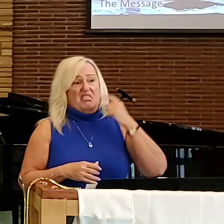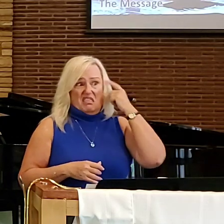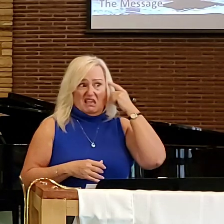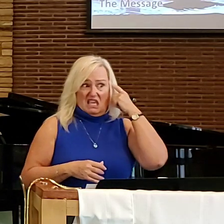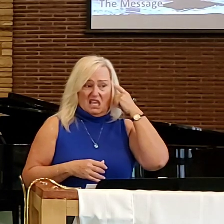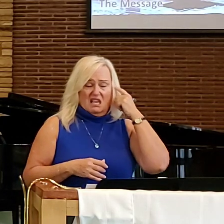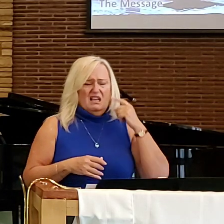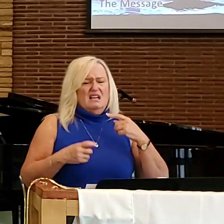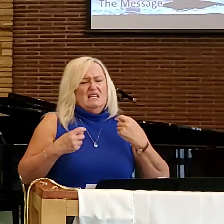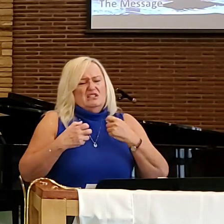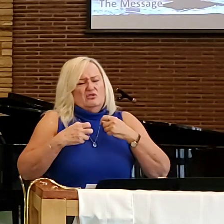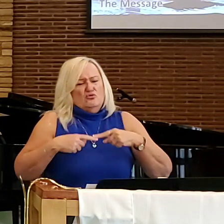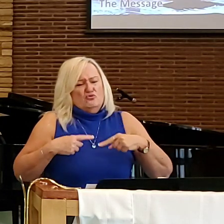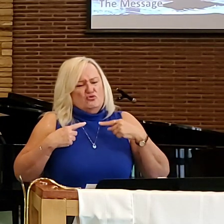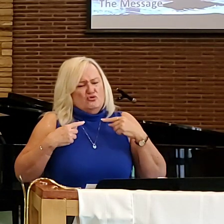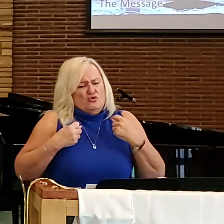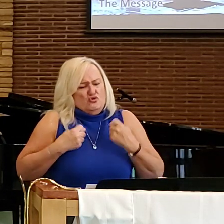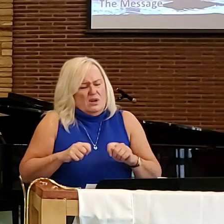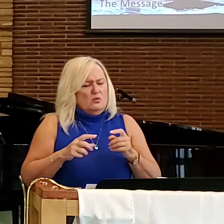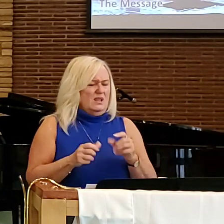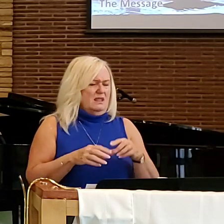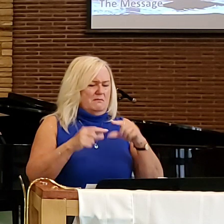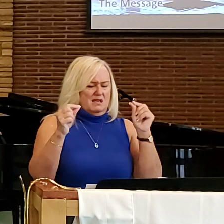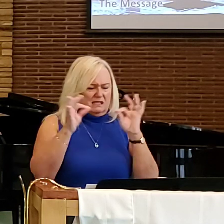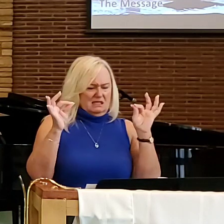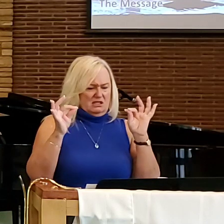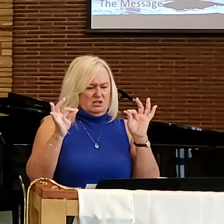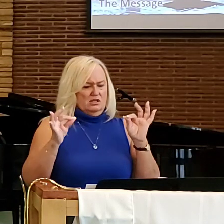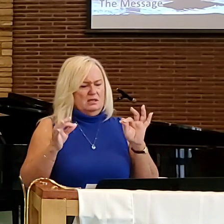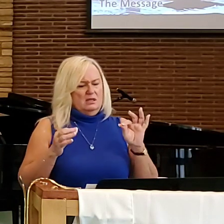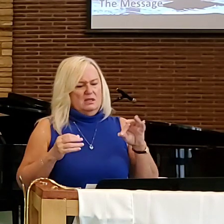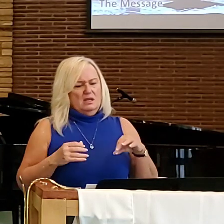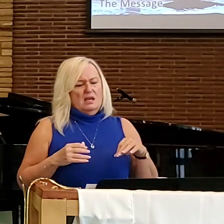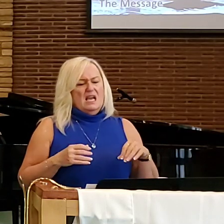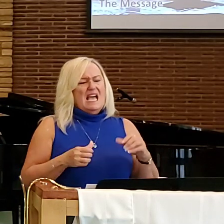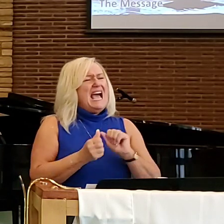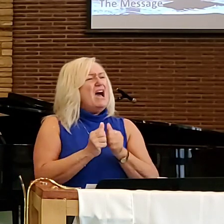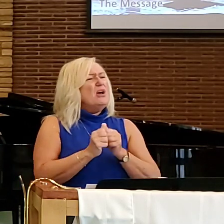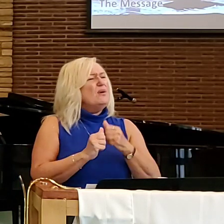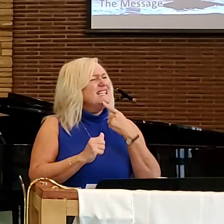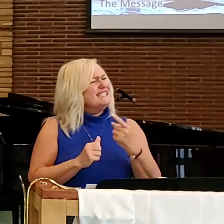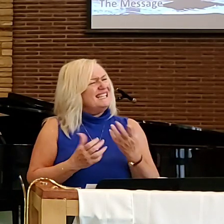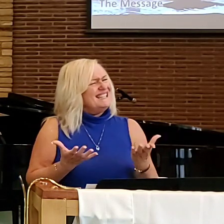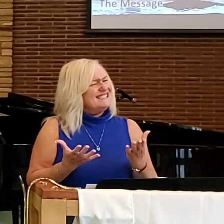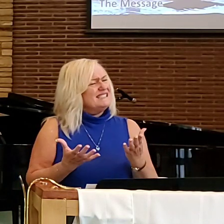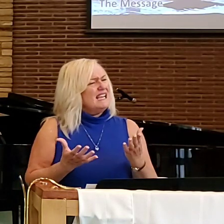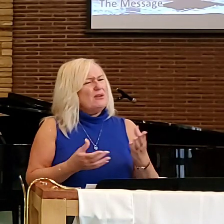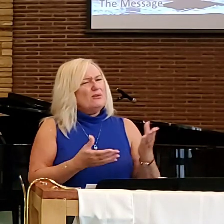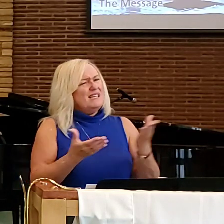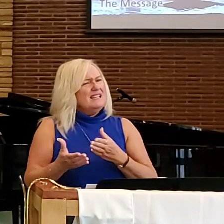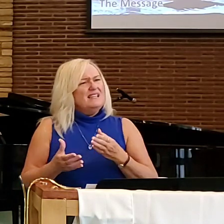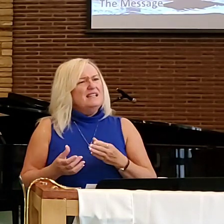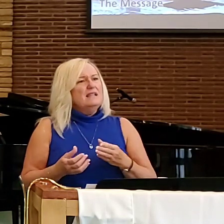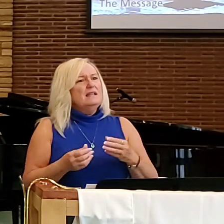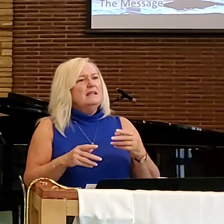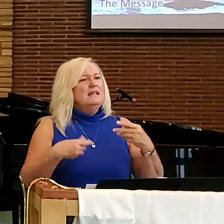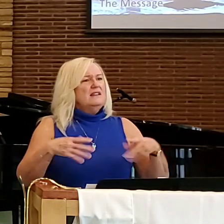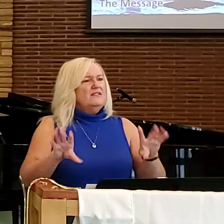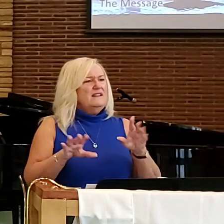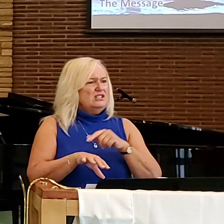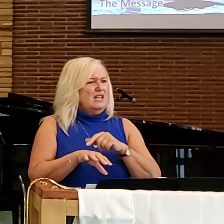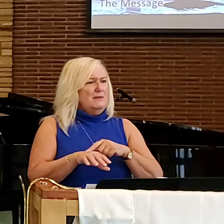I struggled with this message, I thought about, how do I bring this home? How do I get to Quittin time in